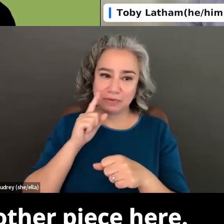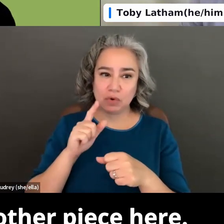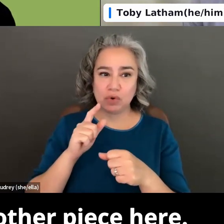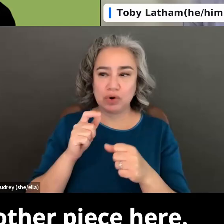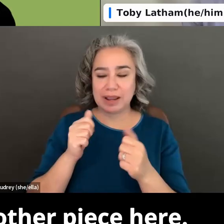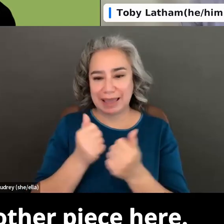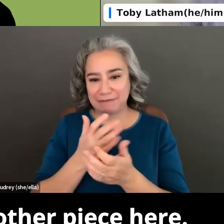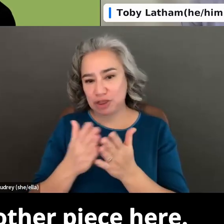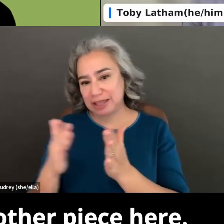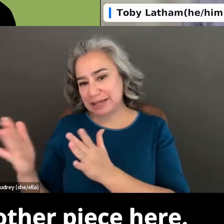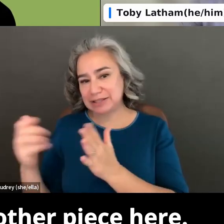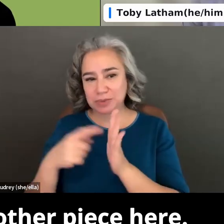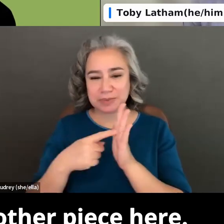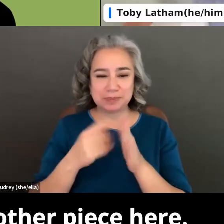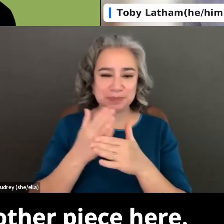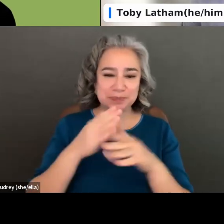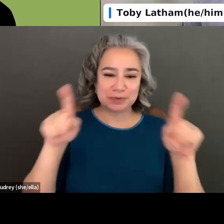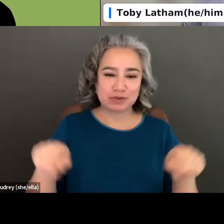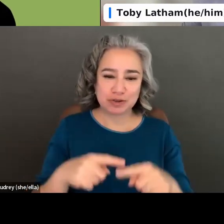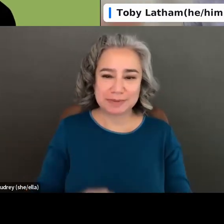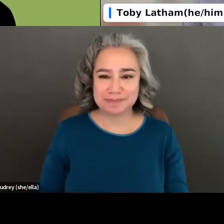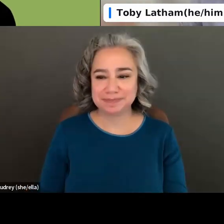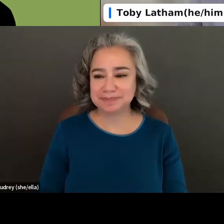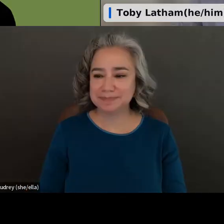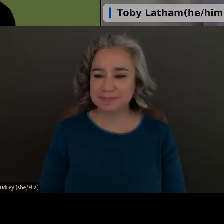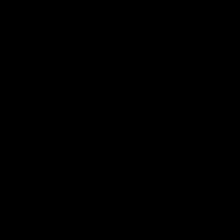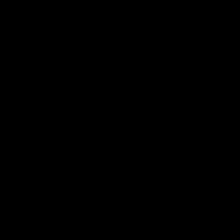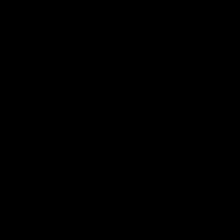other piece here. So let me just share my screen.